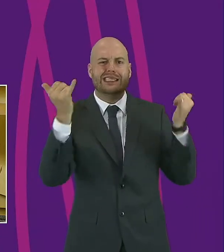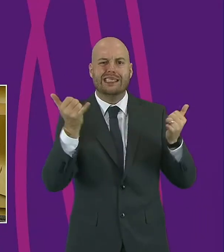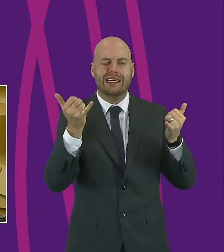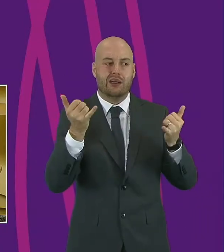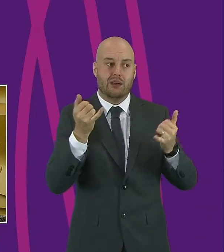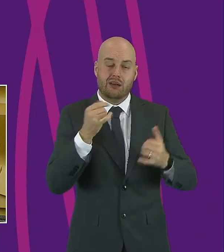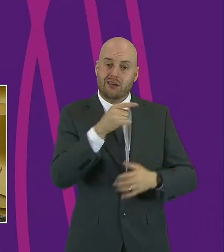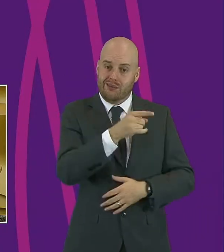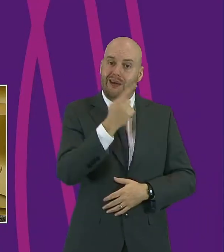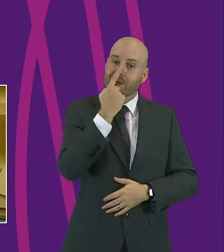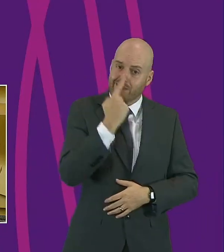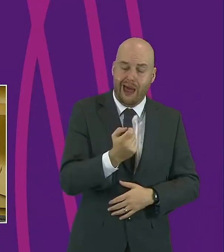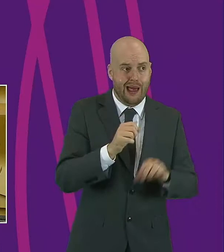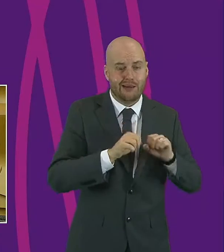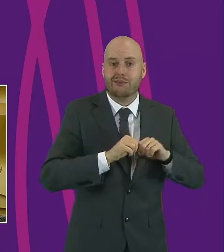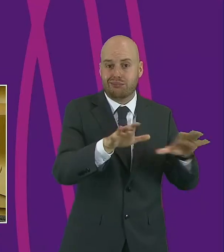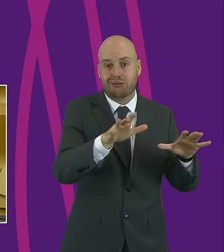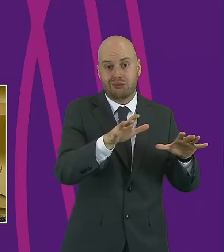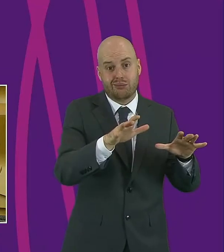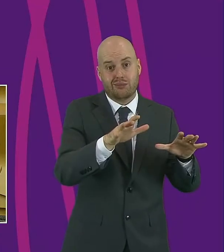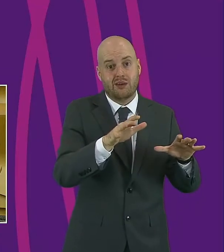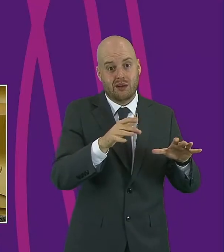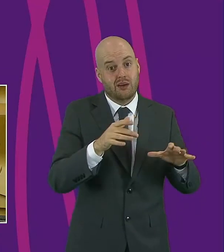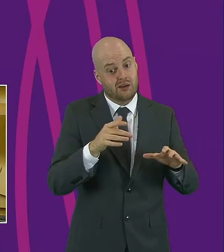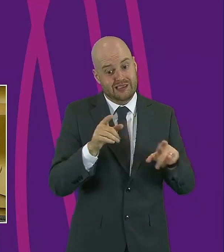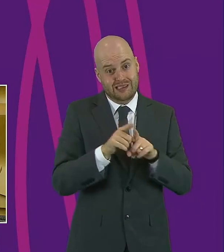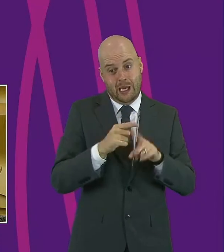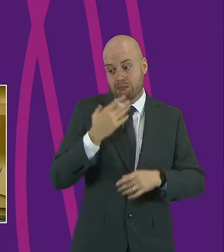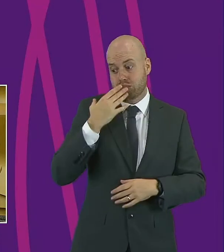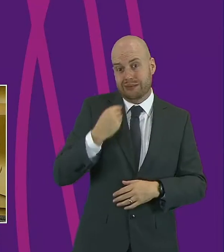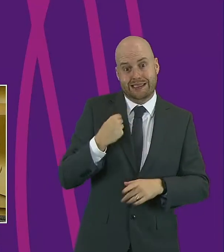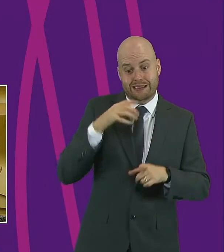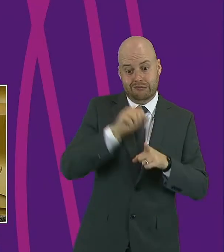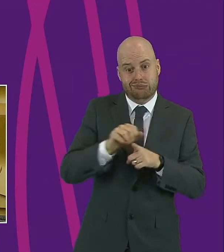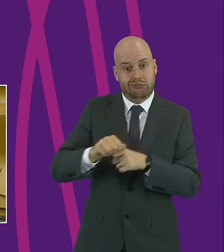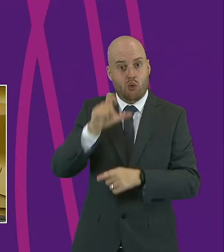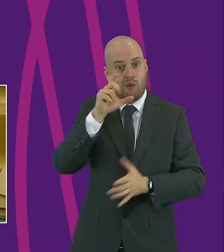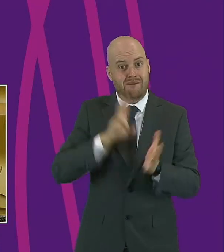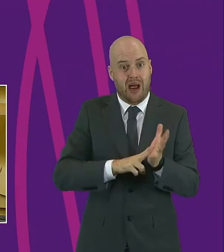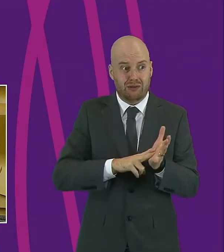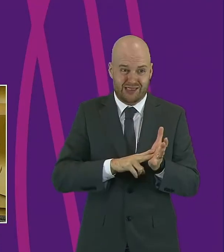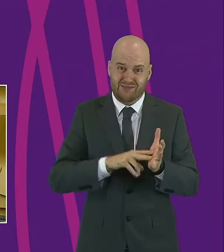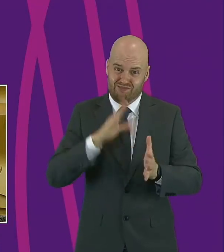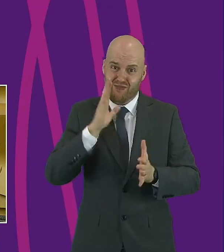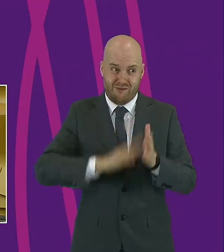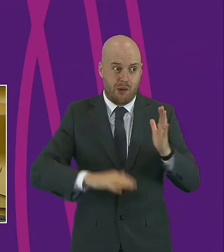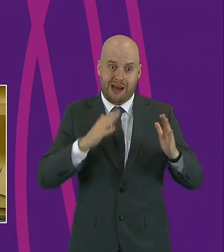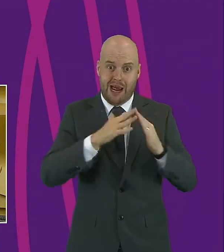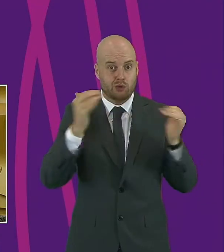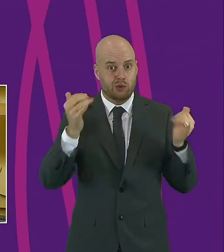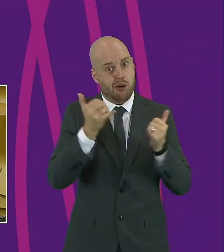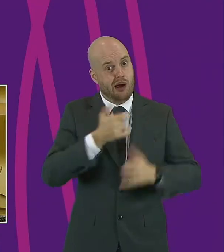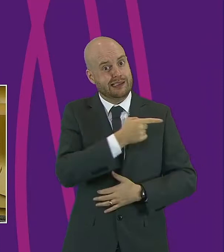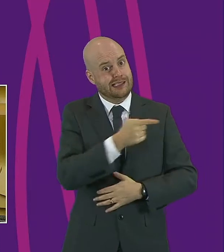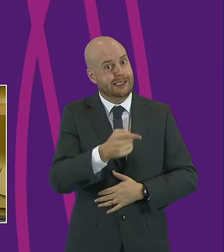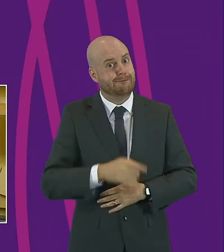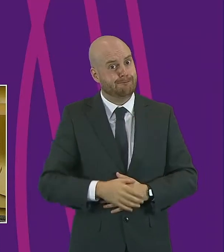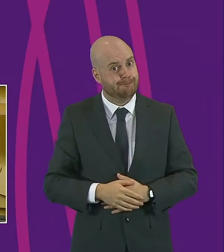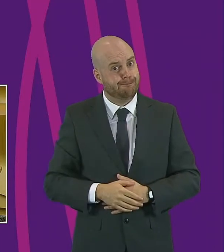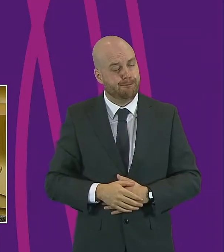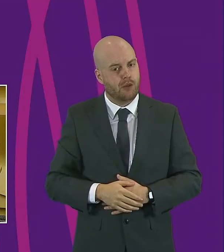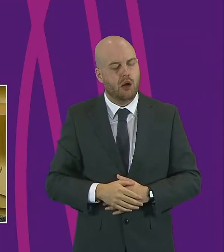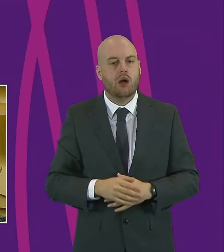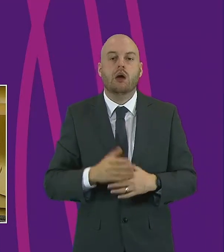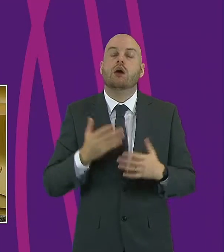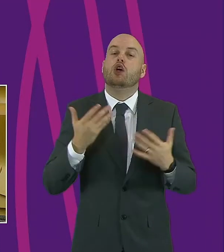as some of those we've been dealing with in recent days. So for use in cases of flagrant breach and as a last resort, we intend to give the